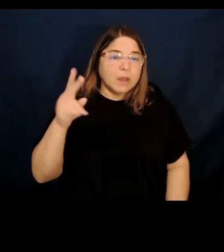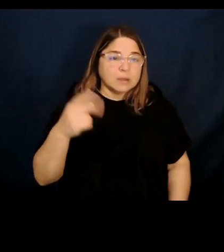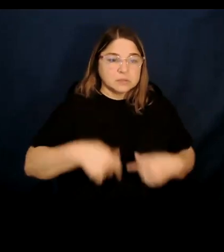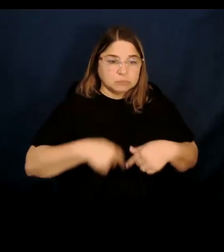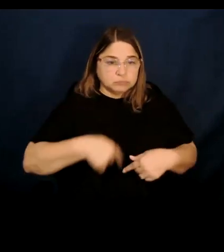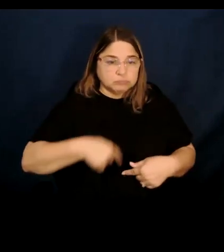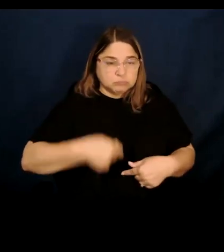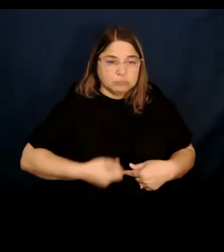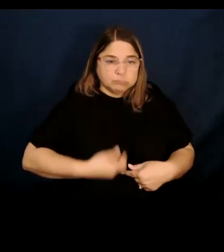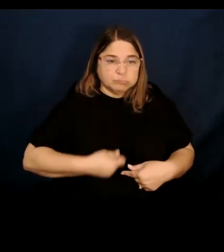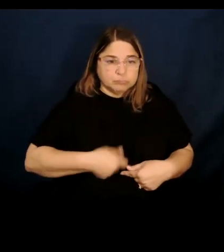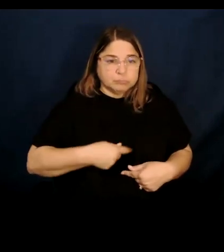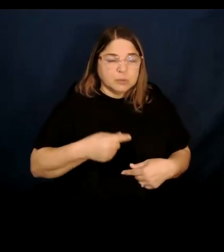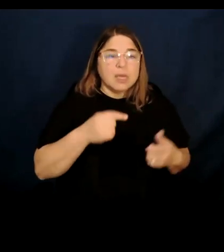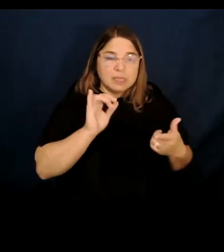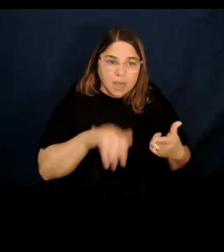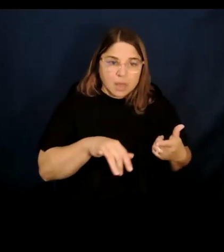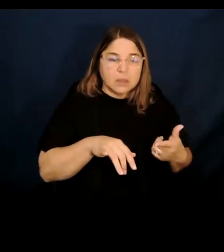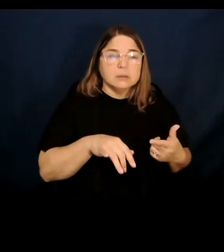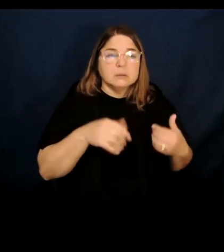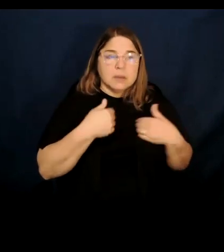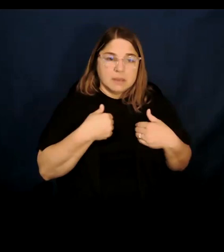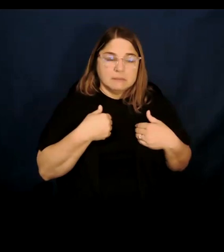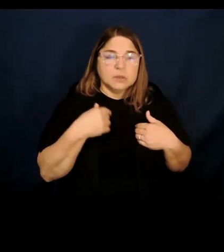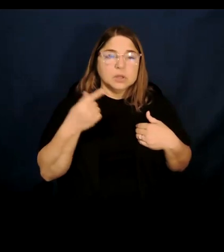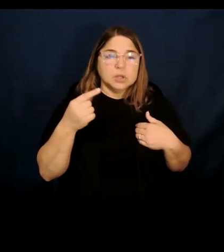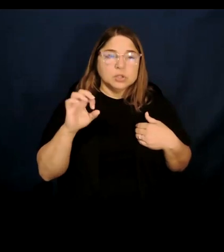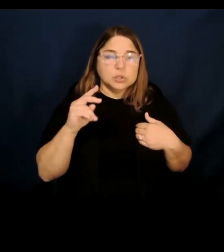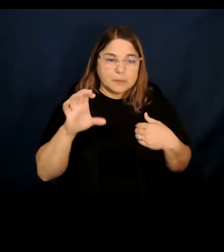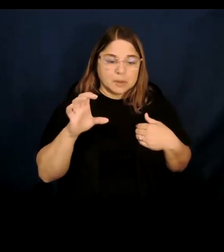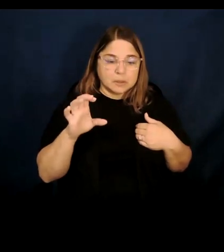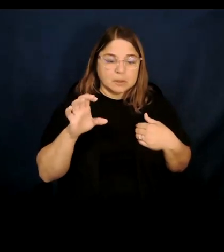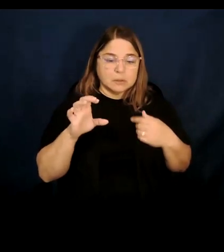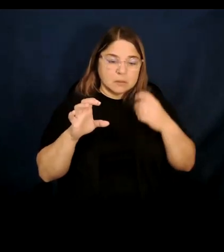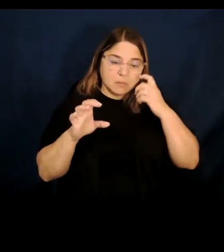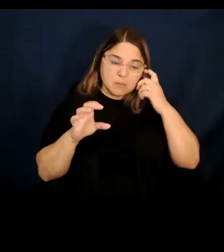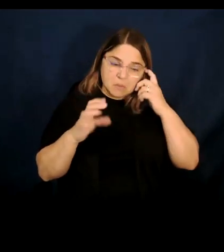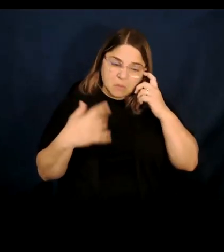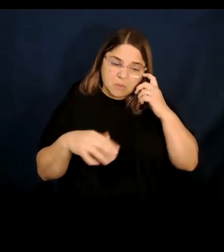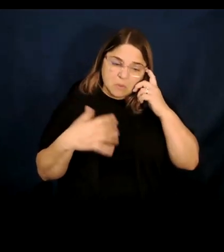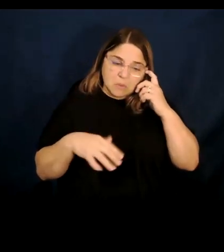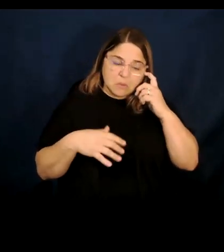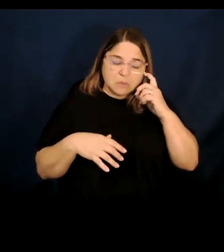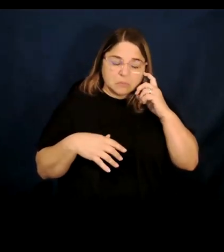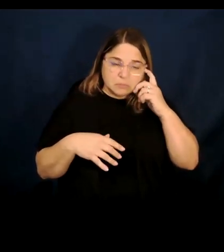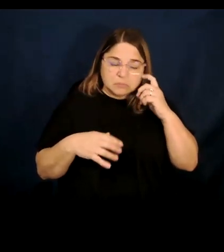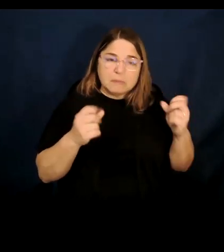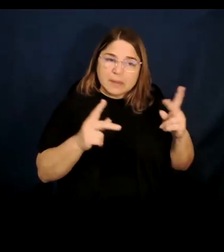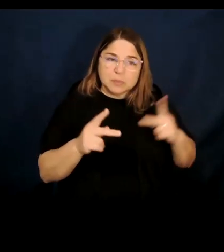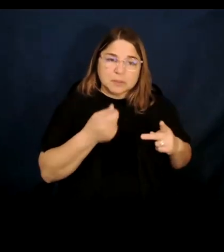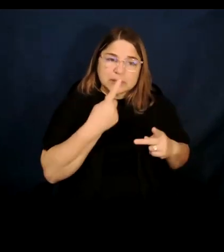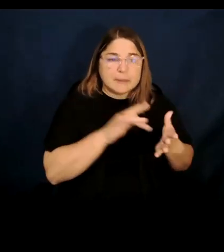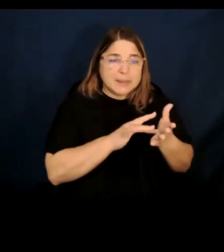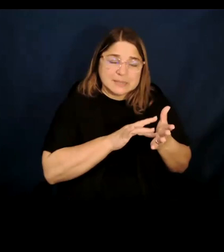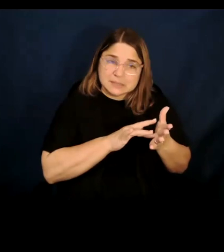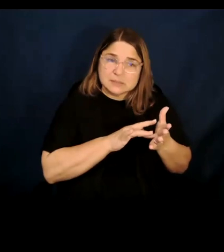also have genomic significance. And again, not as challenging as blood thinners. Many people take these medications, and because of